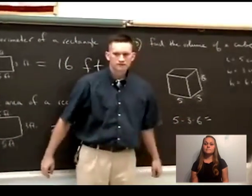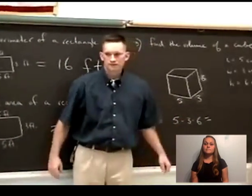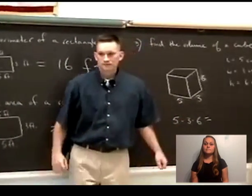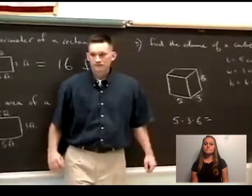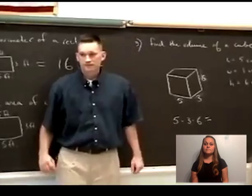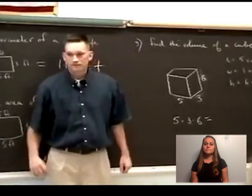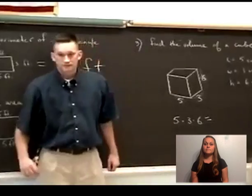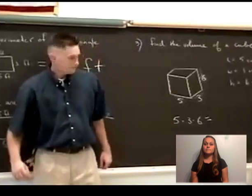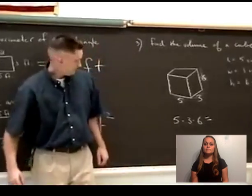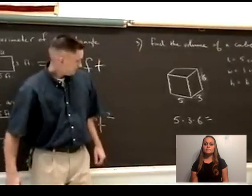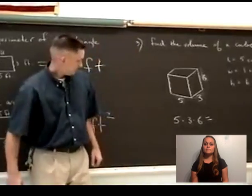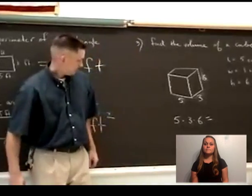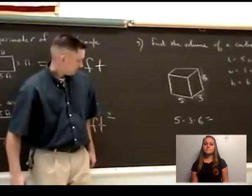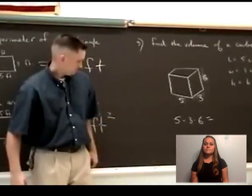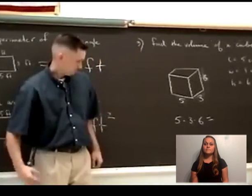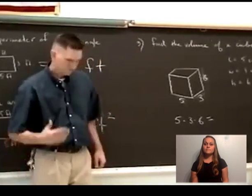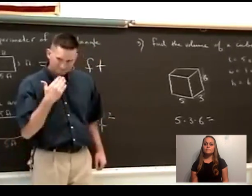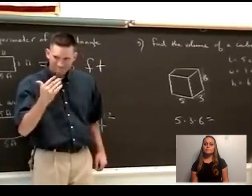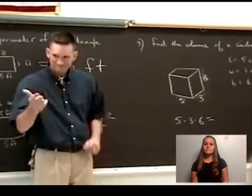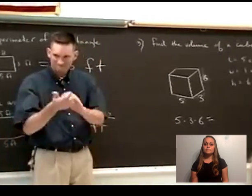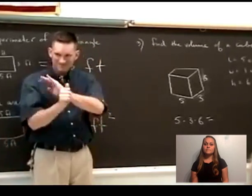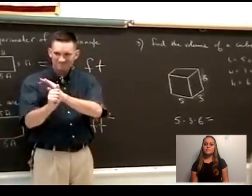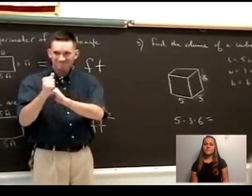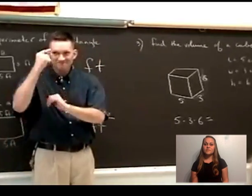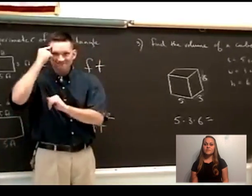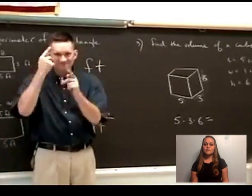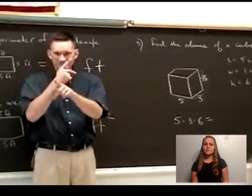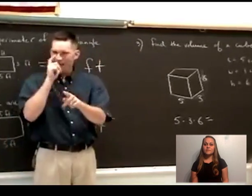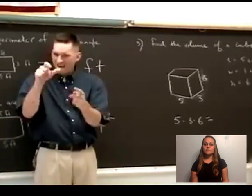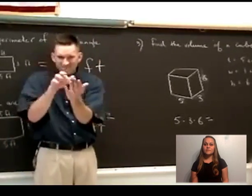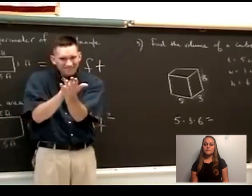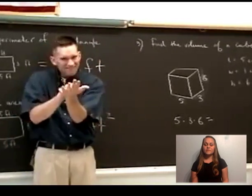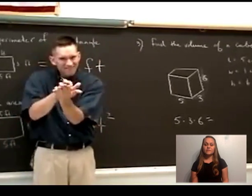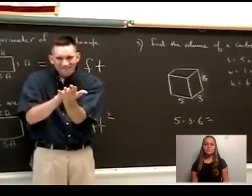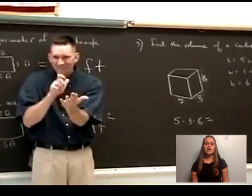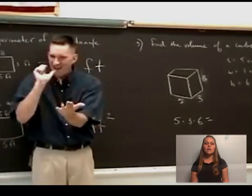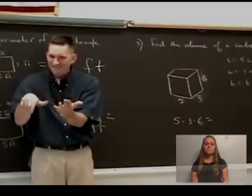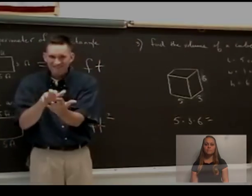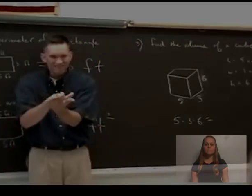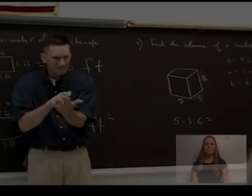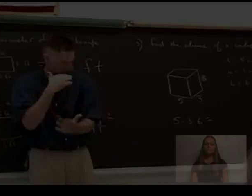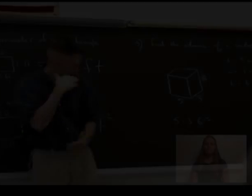Good job.